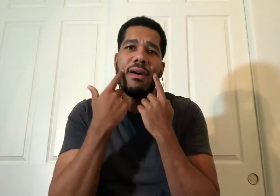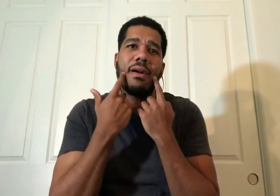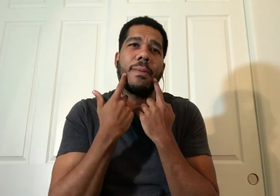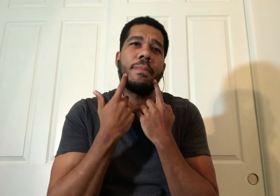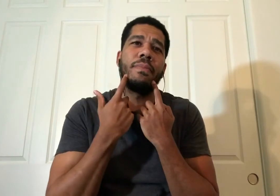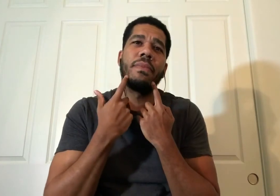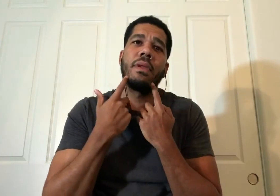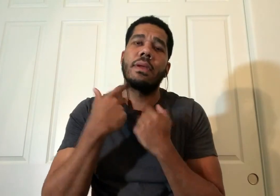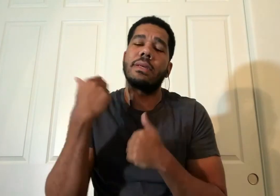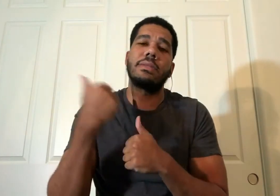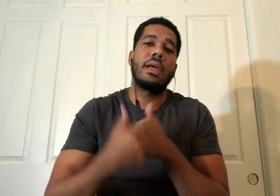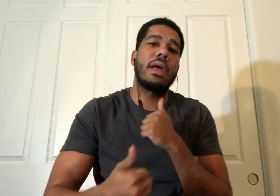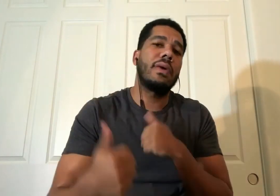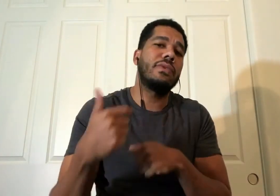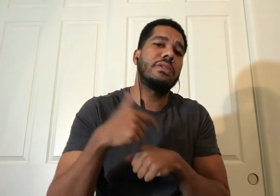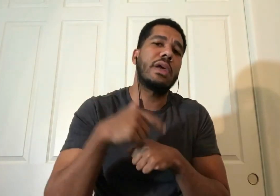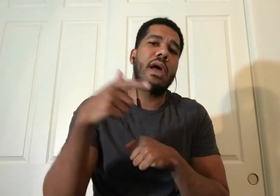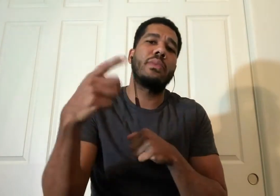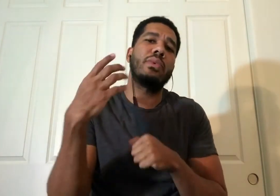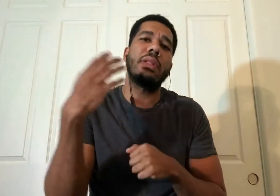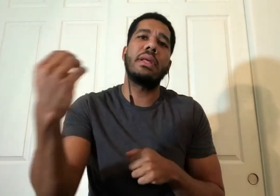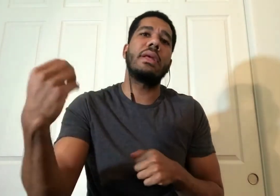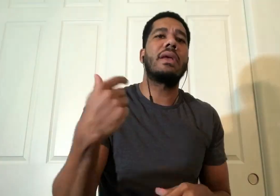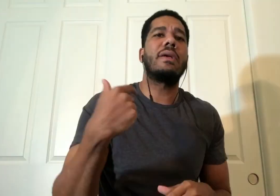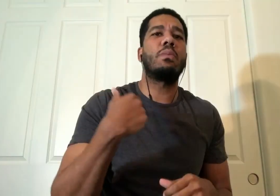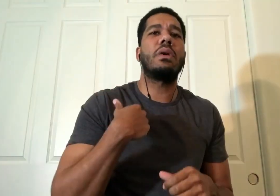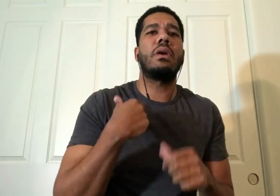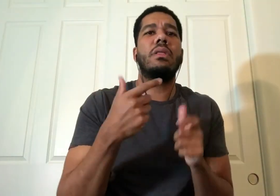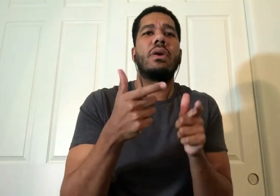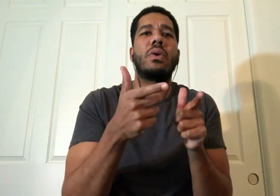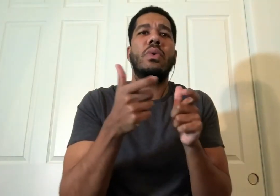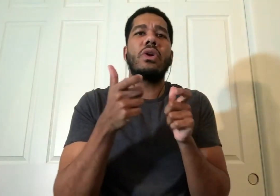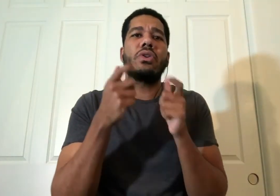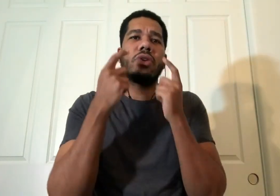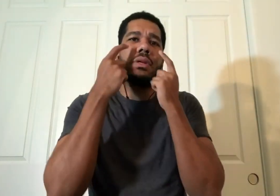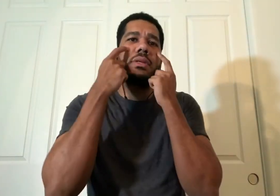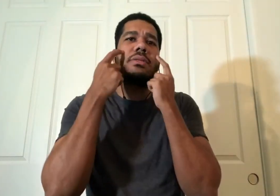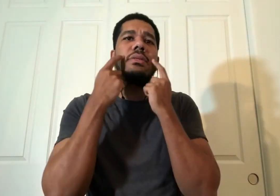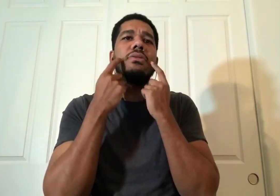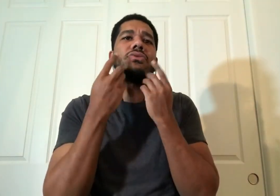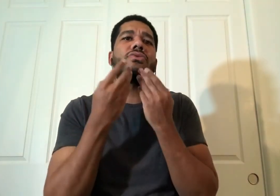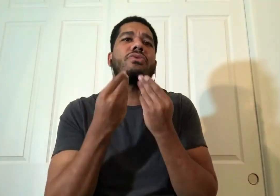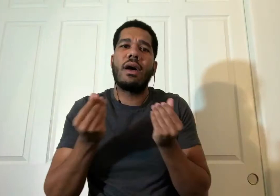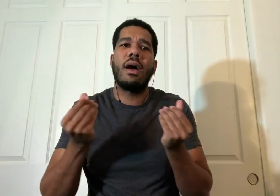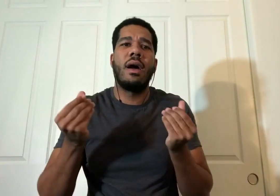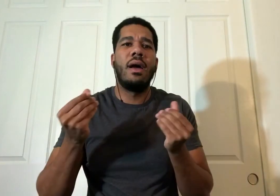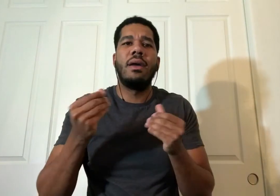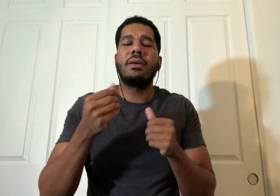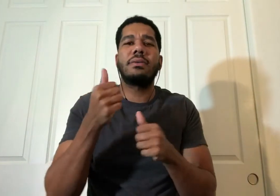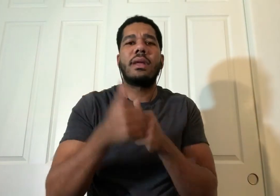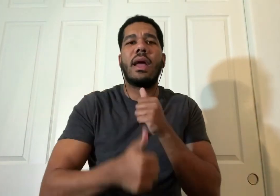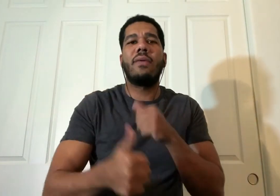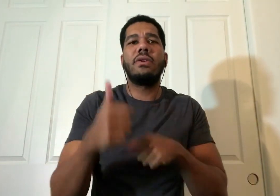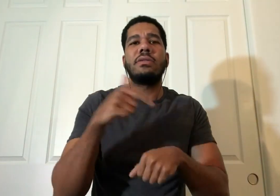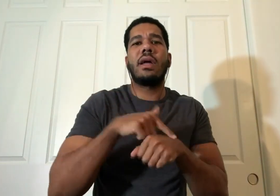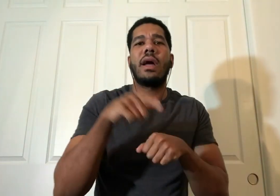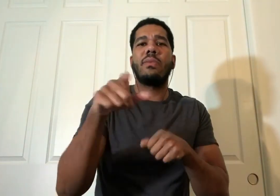cry. And every time you leave me, the quicker these tears dry. And every time